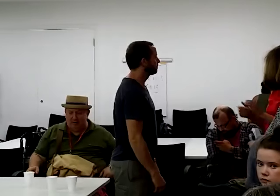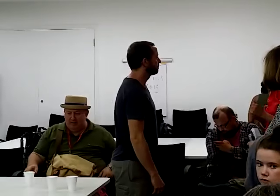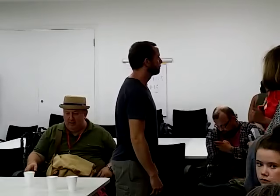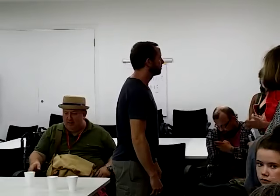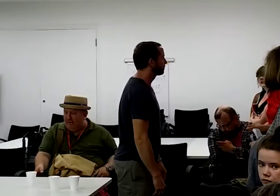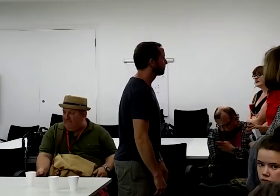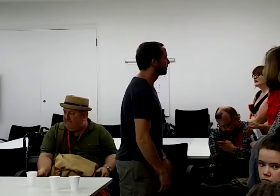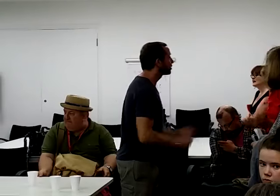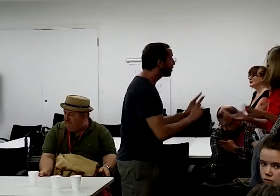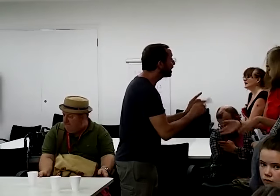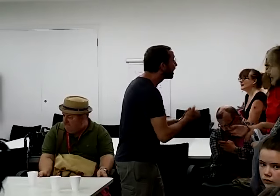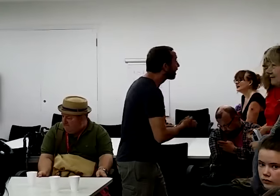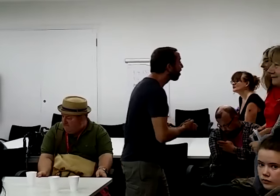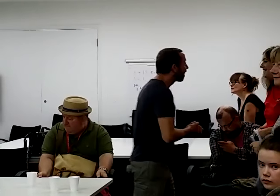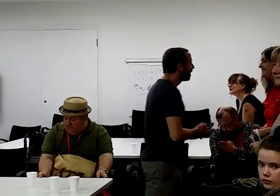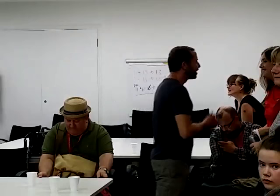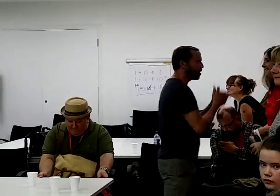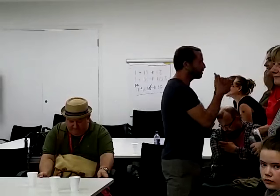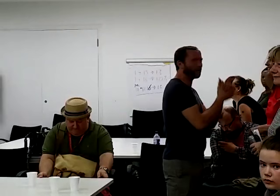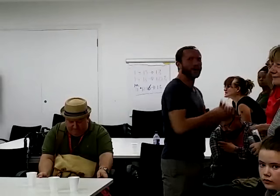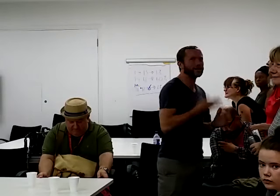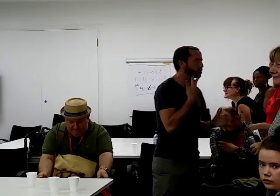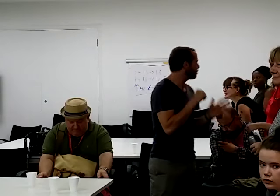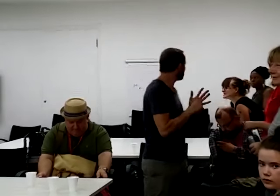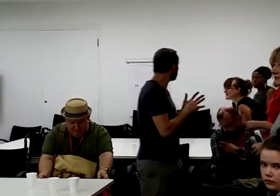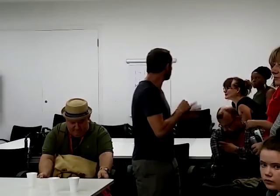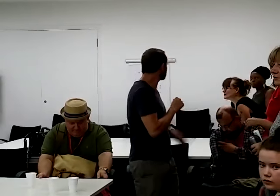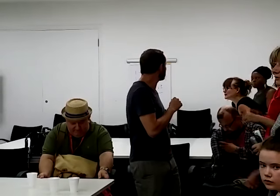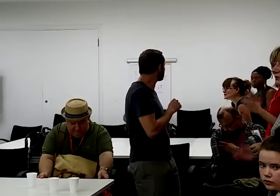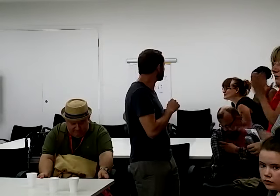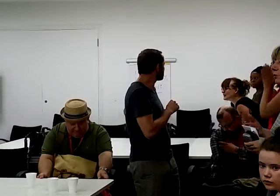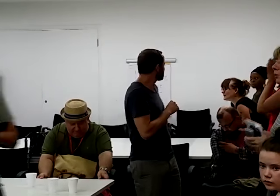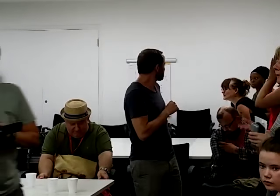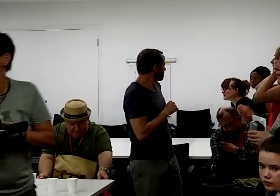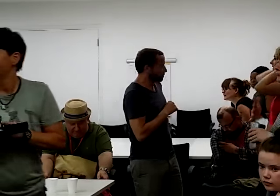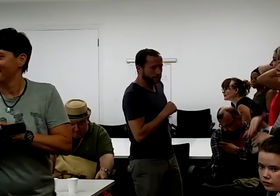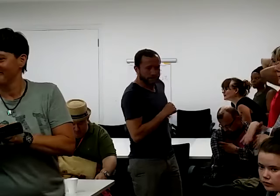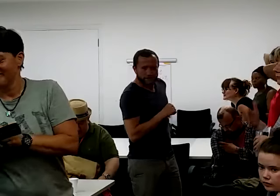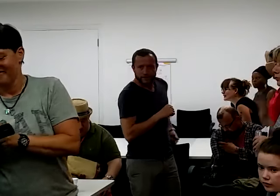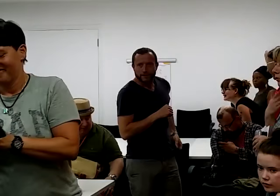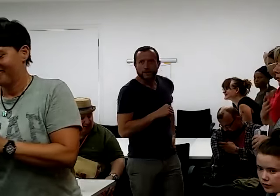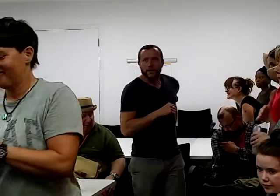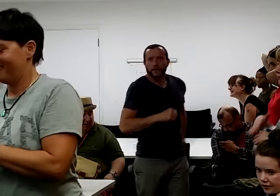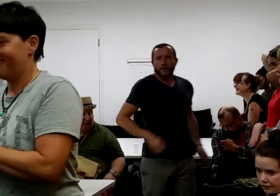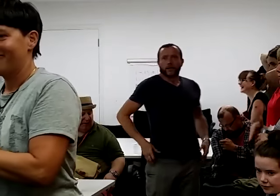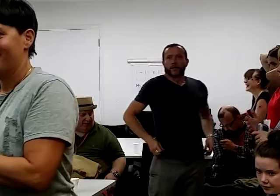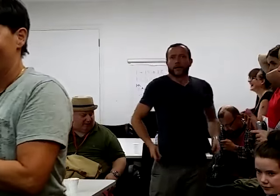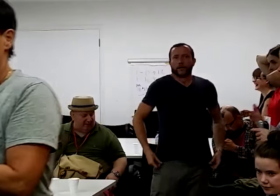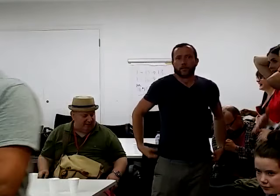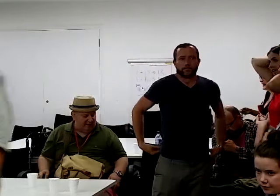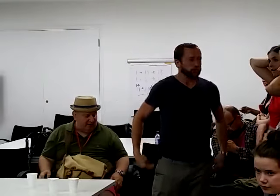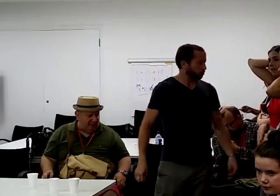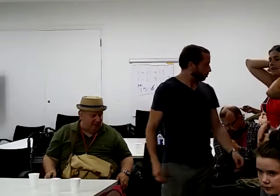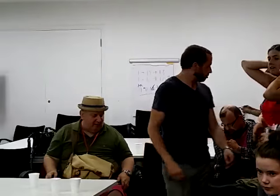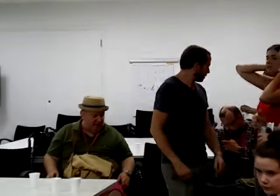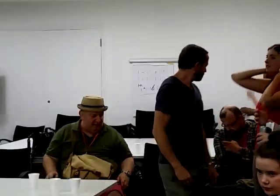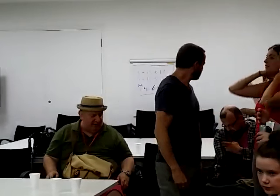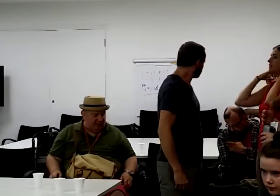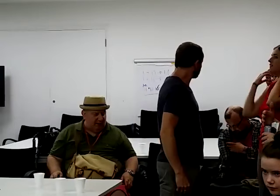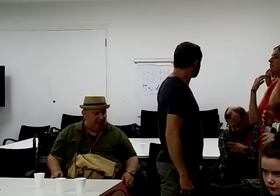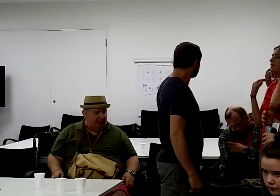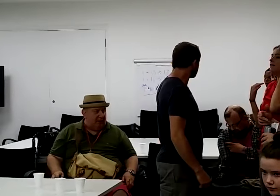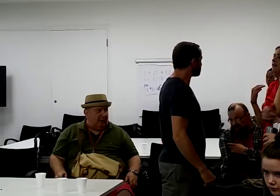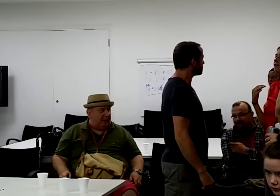And sign as well. Thank you, UK watching. Carl, Bruce the Girl, Occupy Kaylin, thank you so much for being with us. That was wonderful.